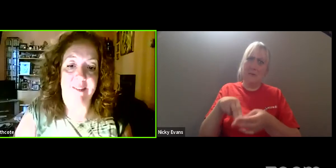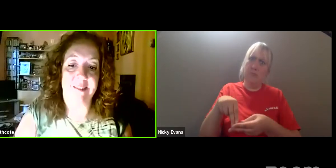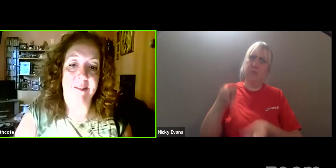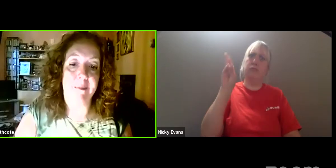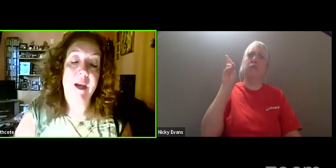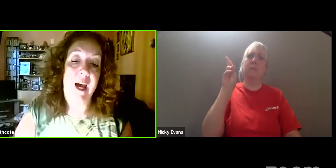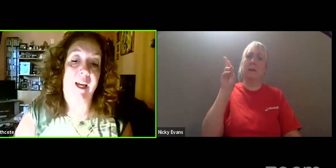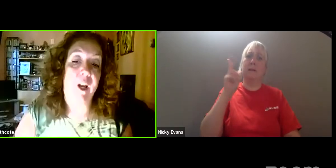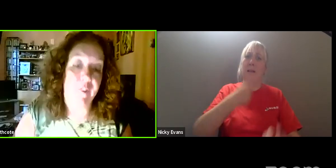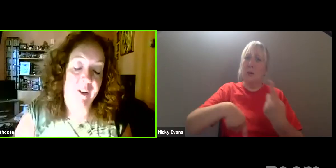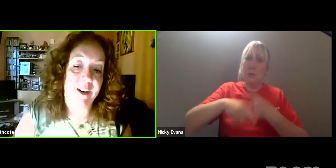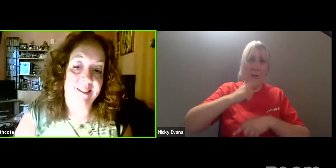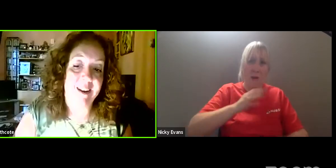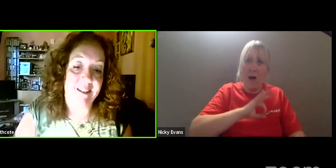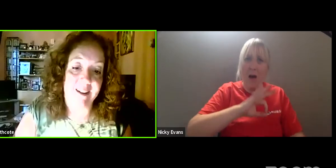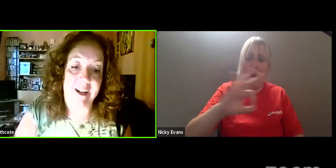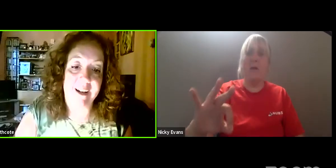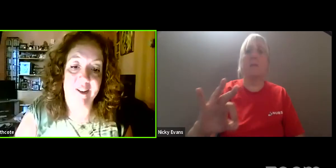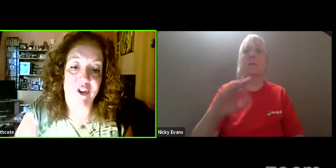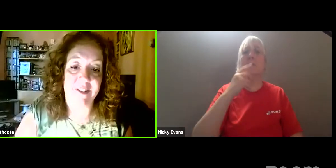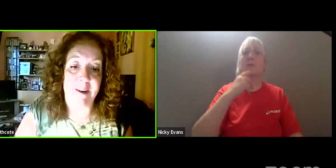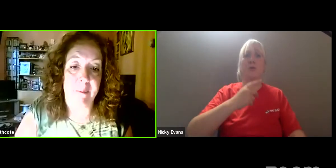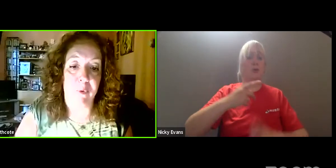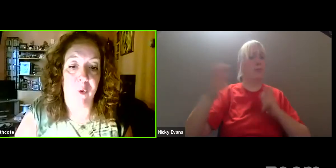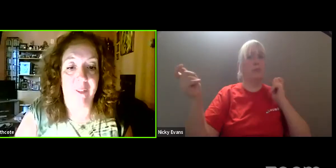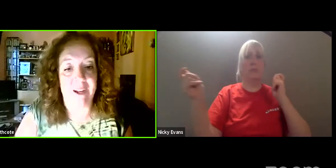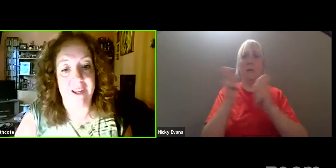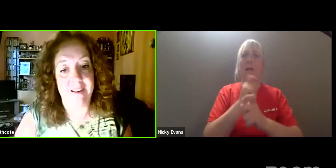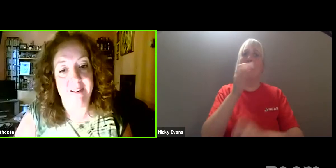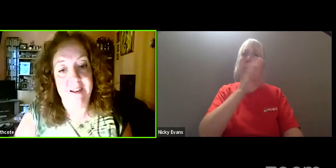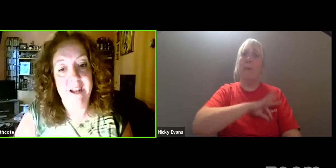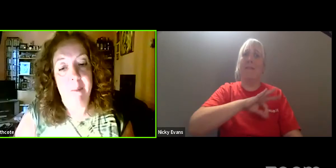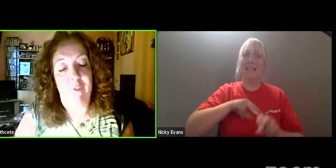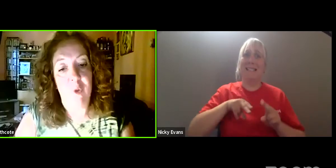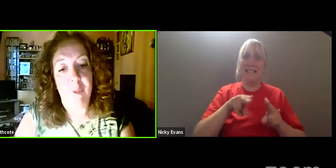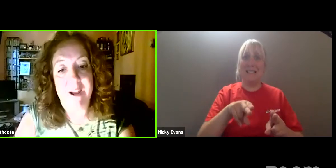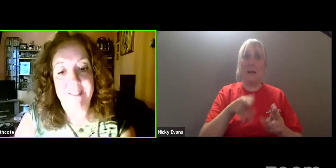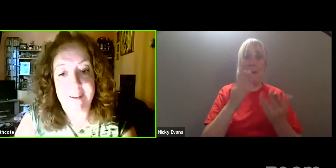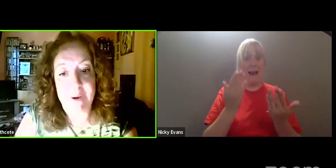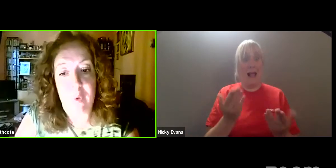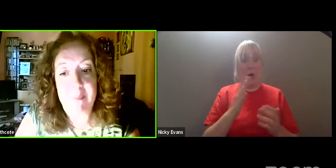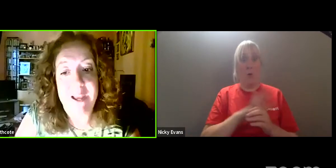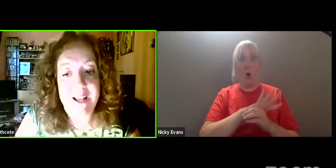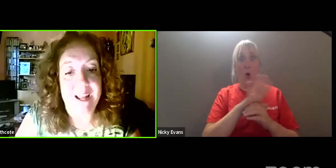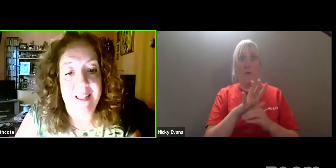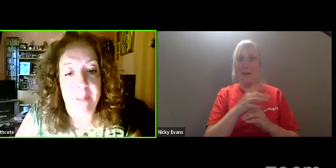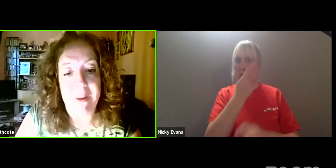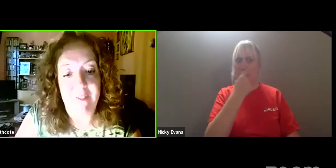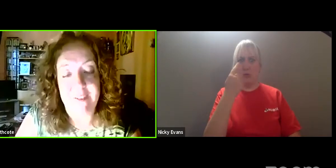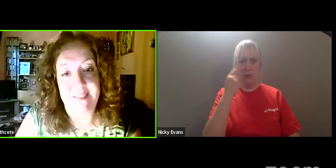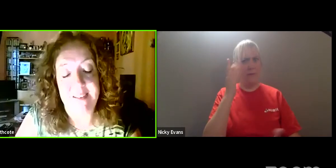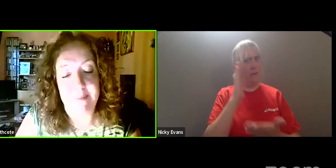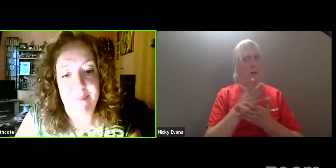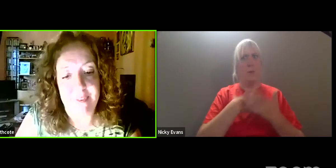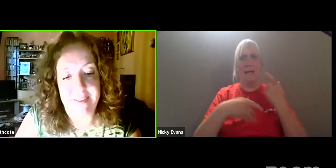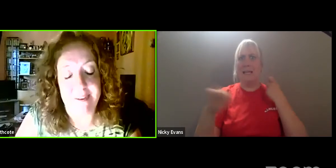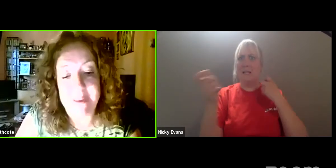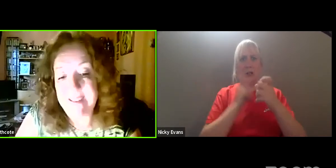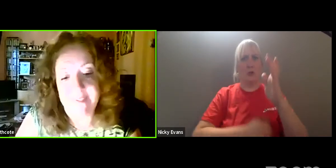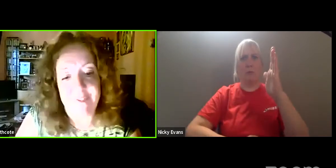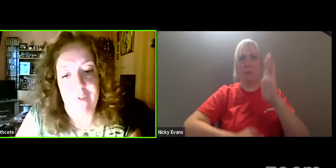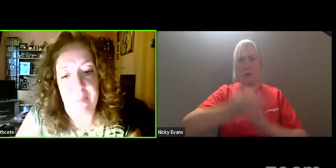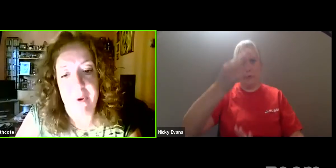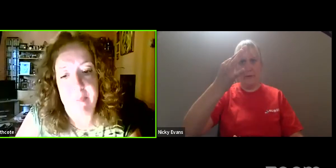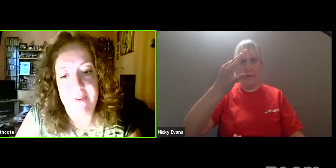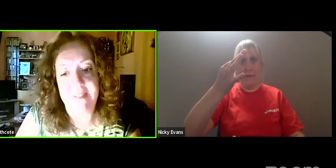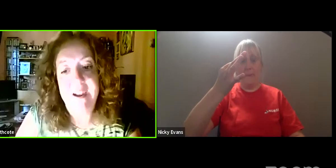benefits system, and COVID-19 has highlighted just how important that is. Before the pandemic, we made clear that the benefits system